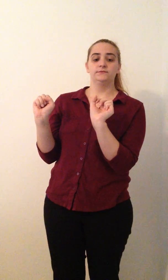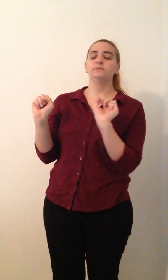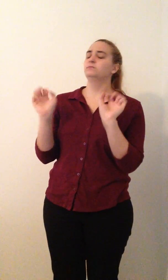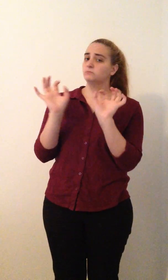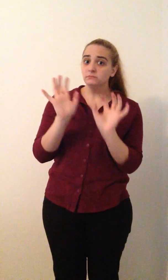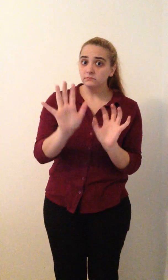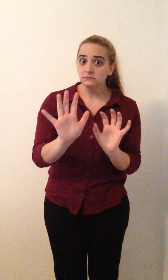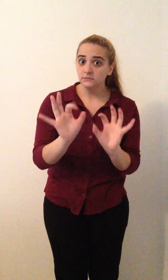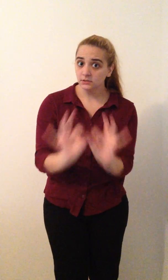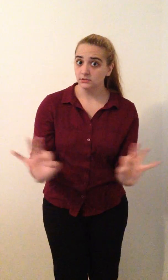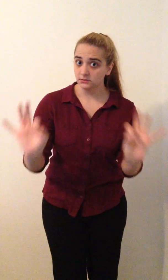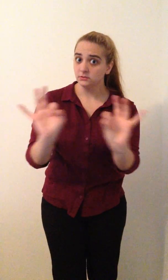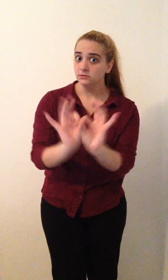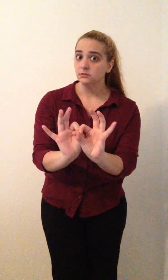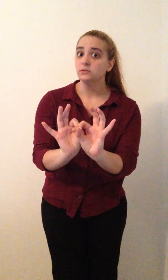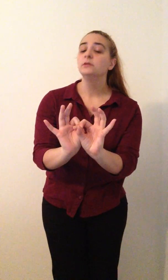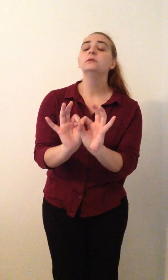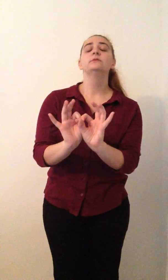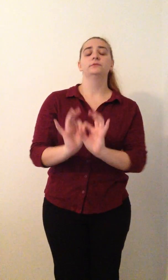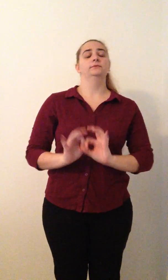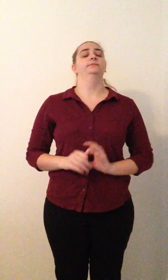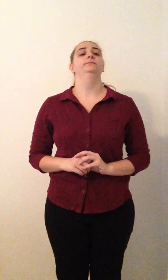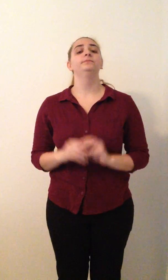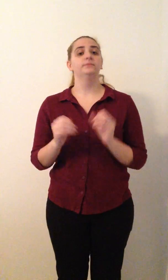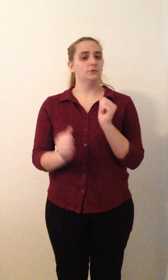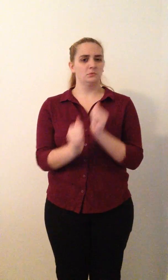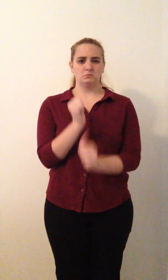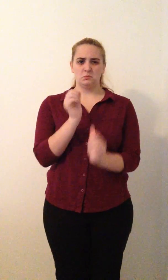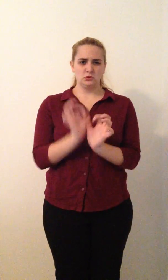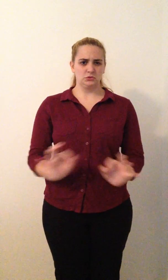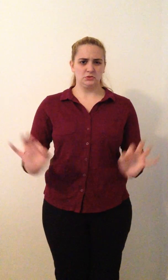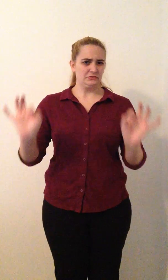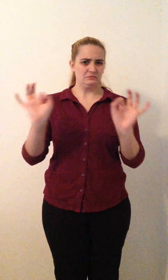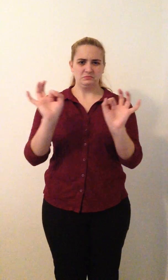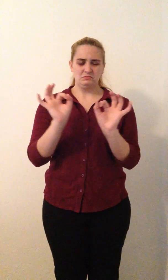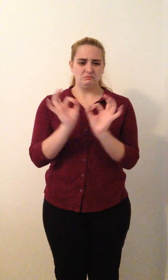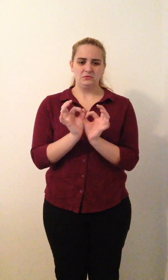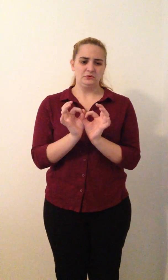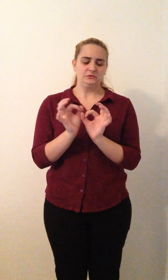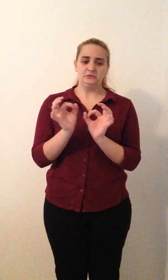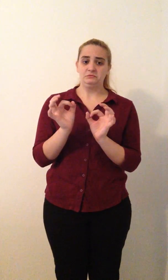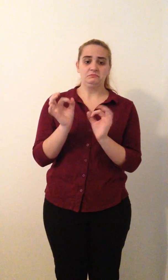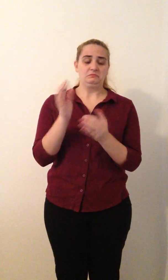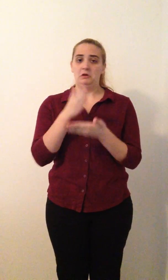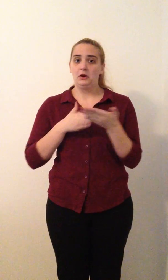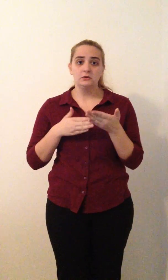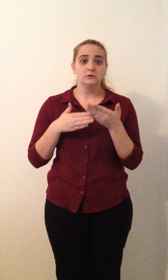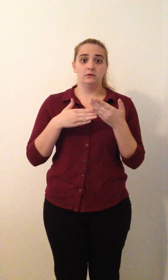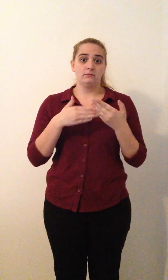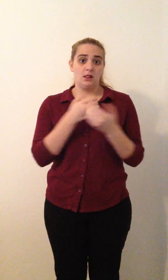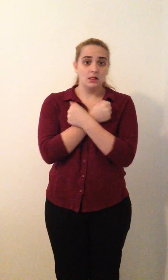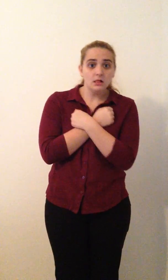important because the most important ingredient in love for